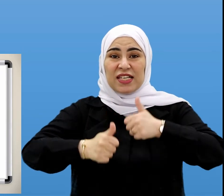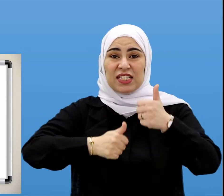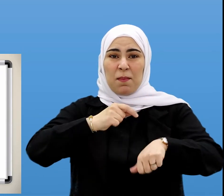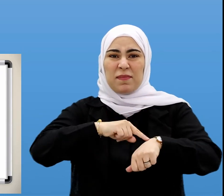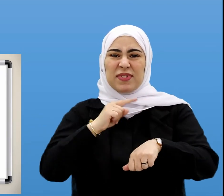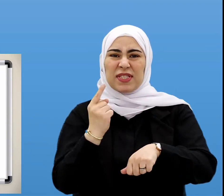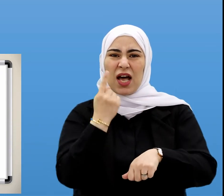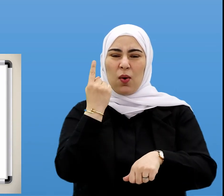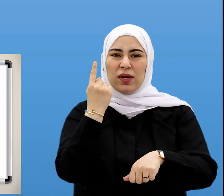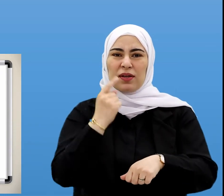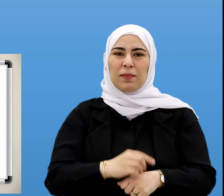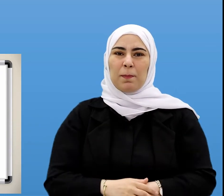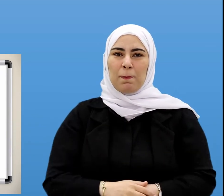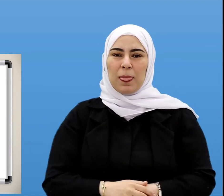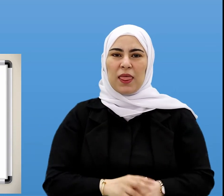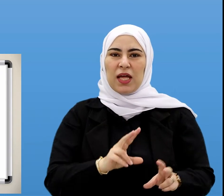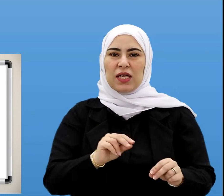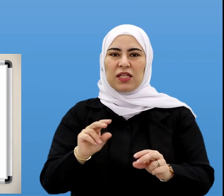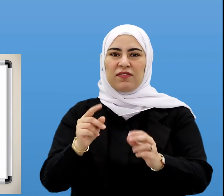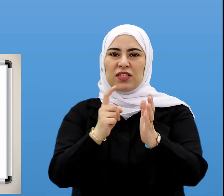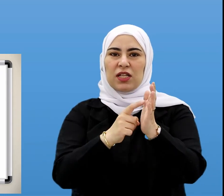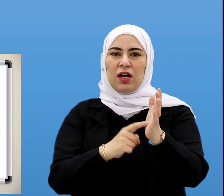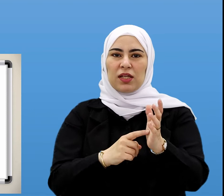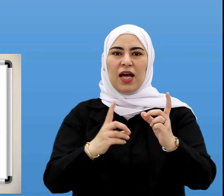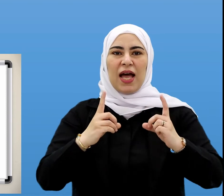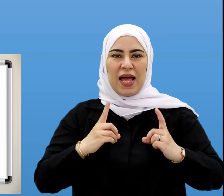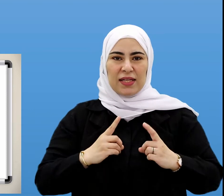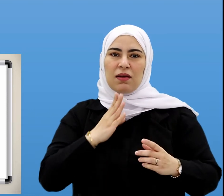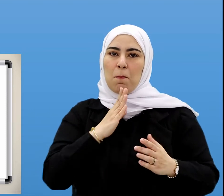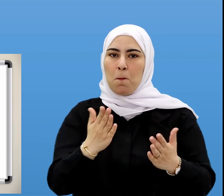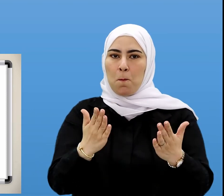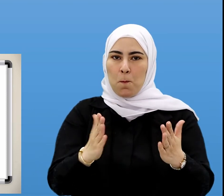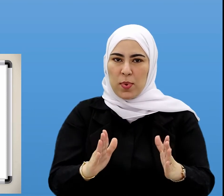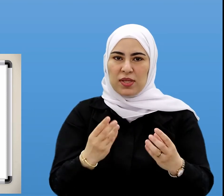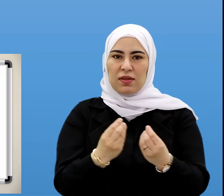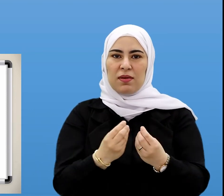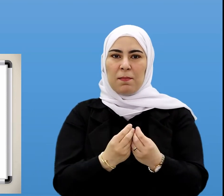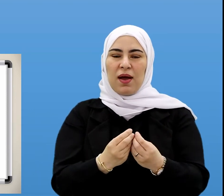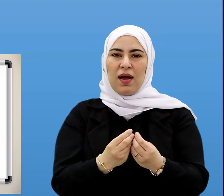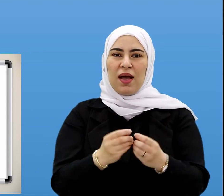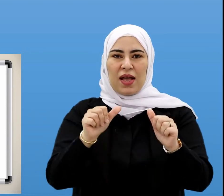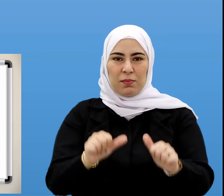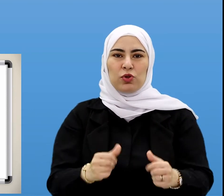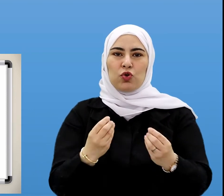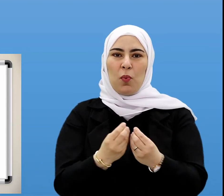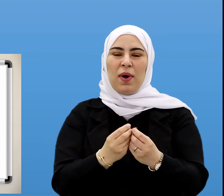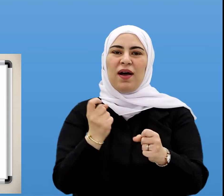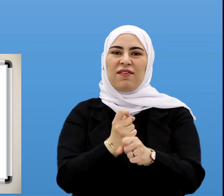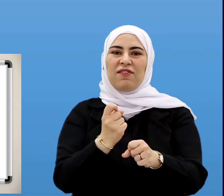And as you can see, we followed the rule by putting had been plus able to. And the verb that